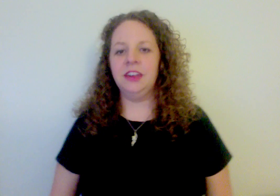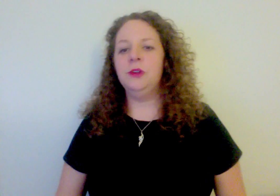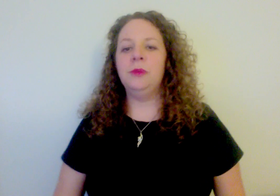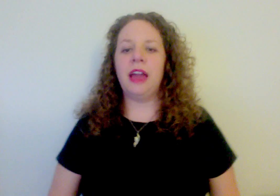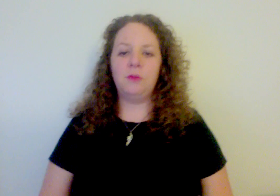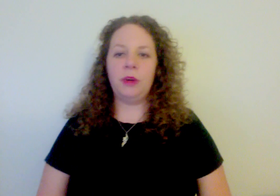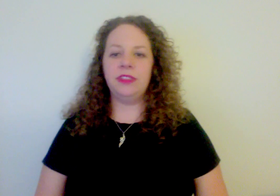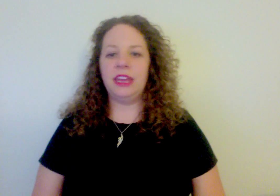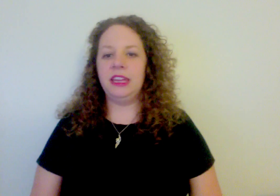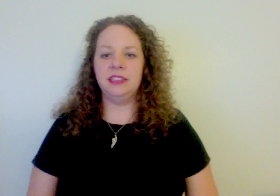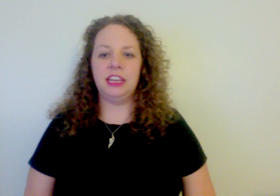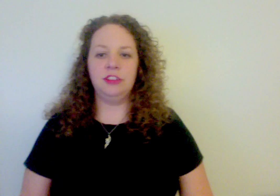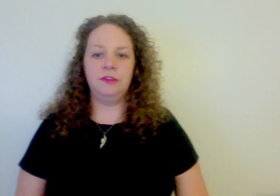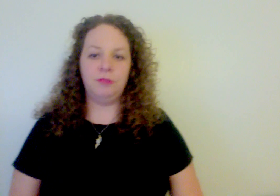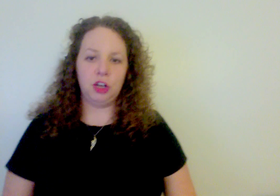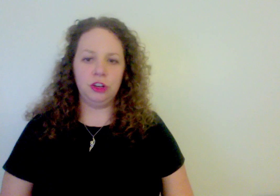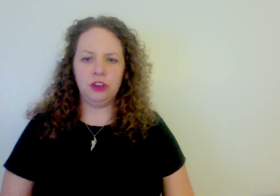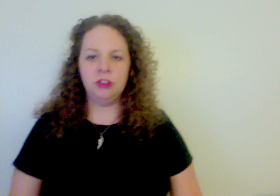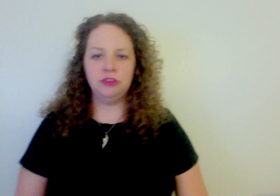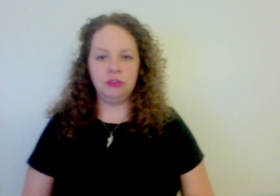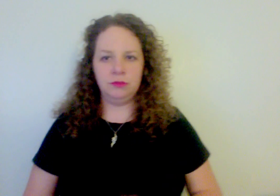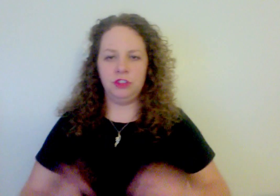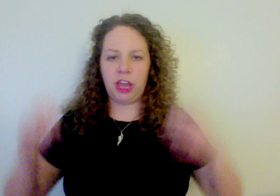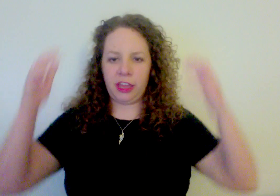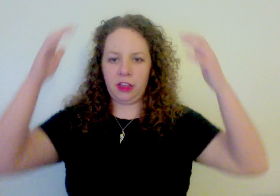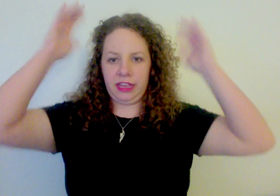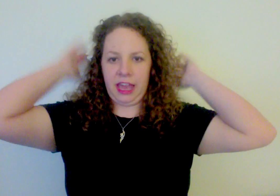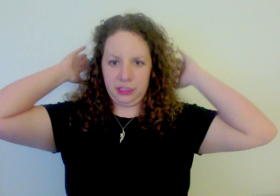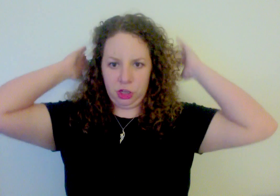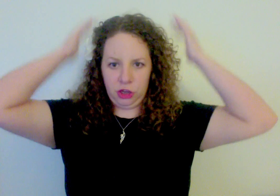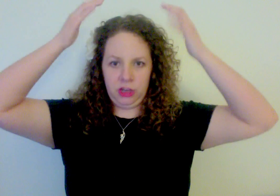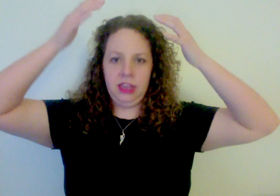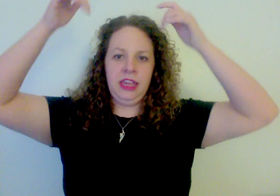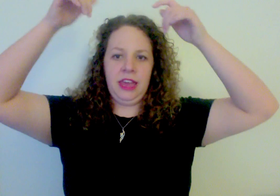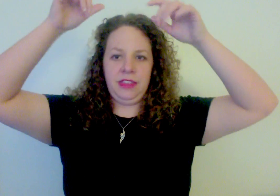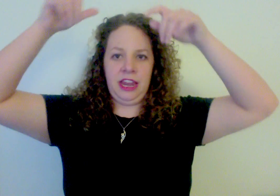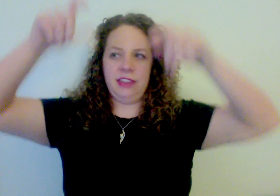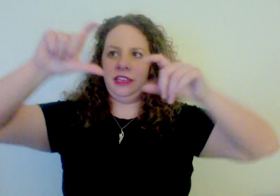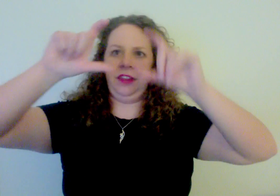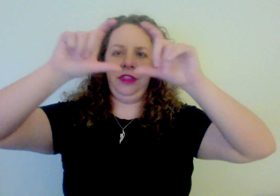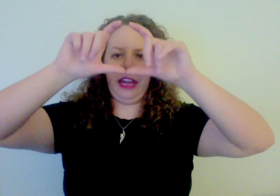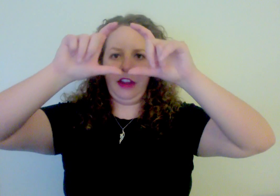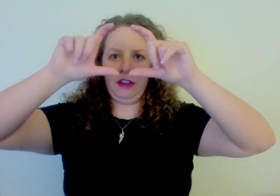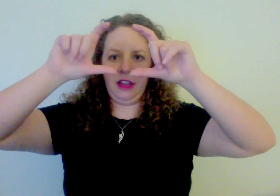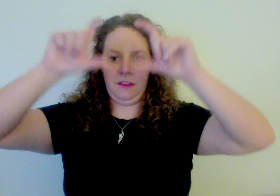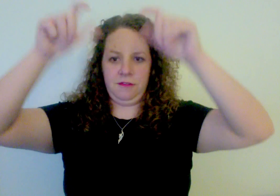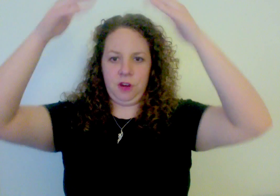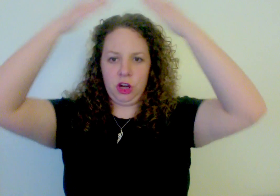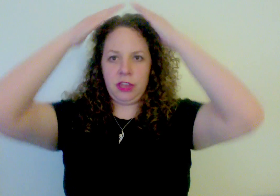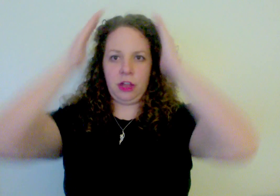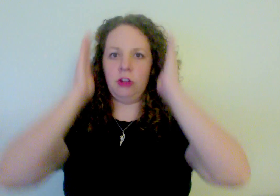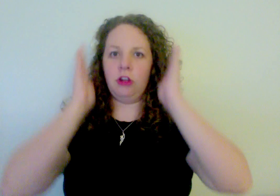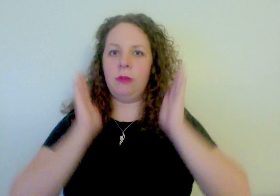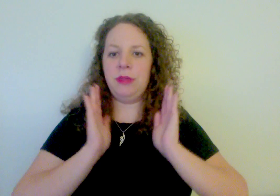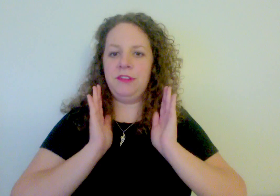we have one that is a fur jacket, like it has a hood, and then it has like a thick area of fur like around the